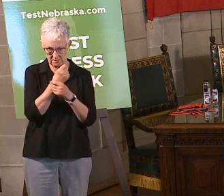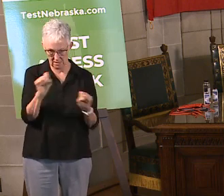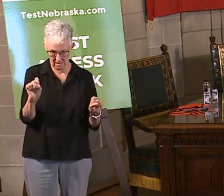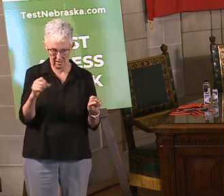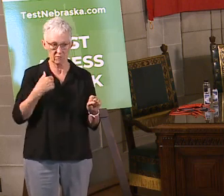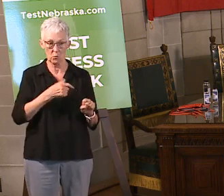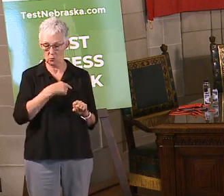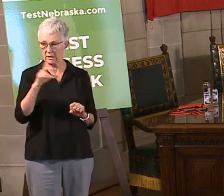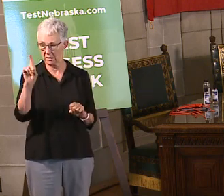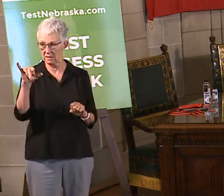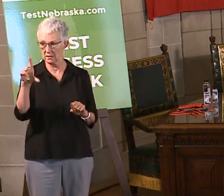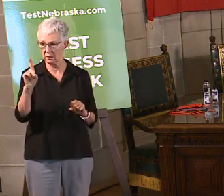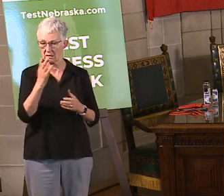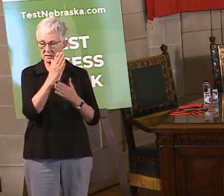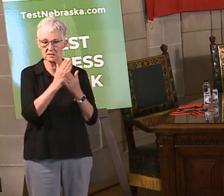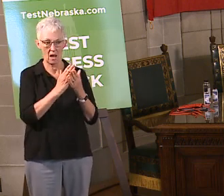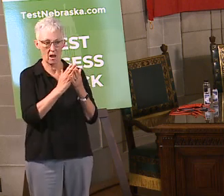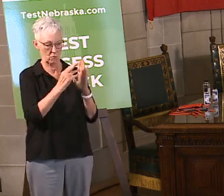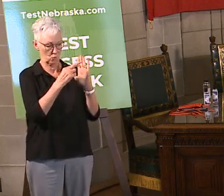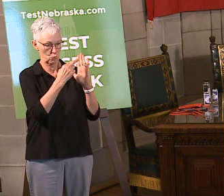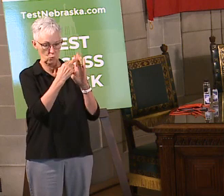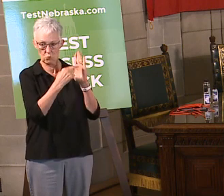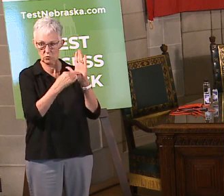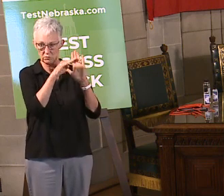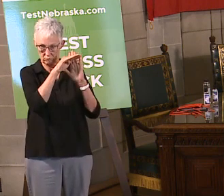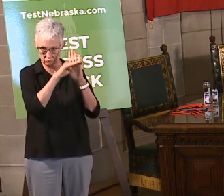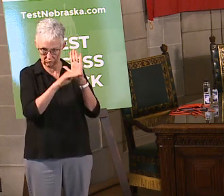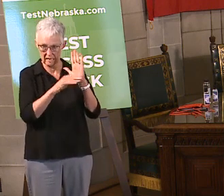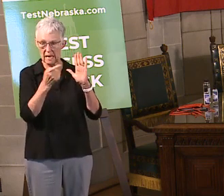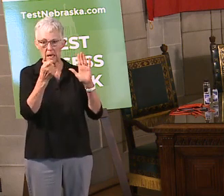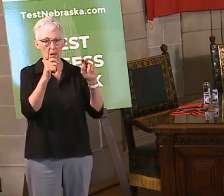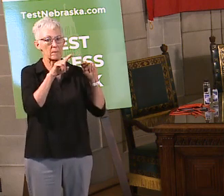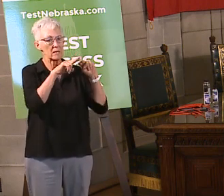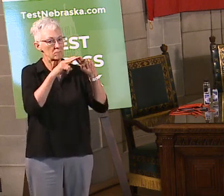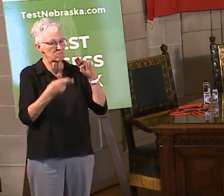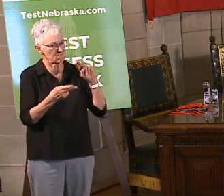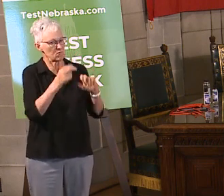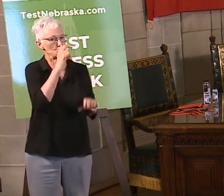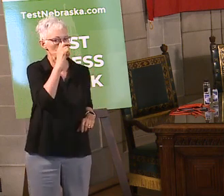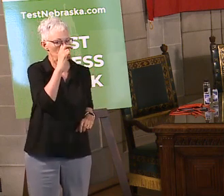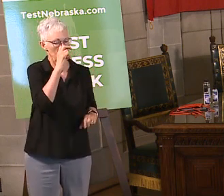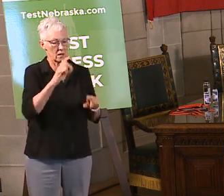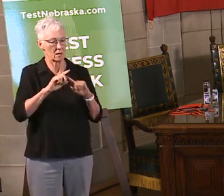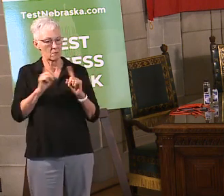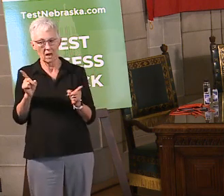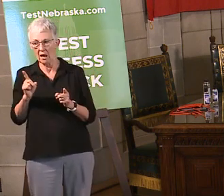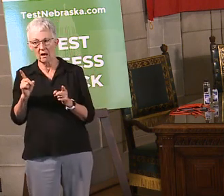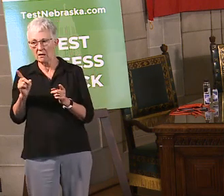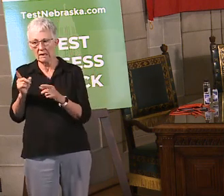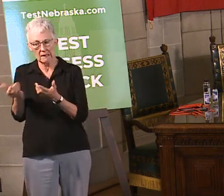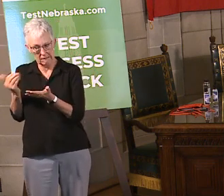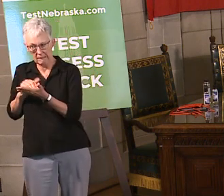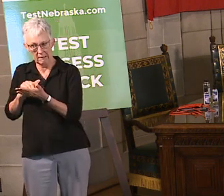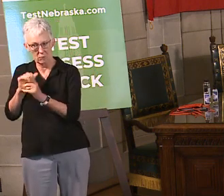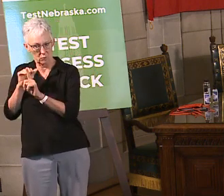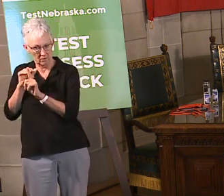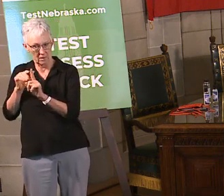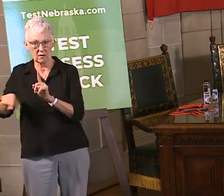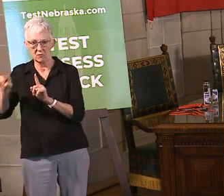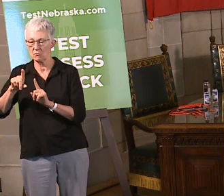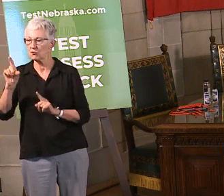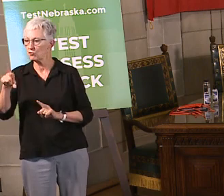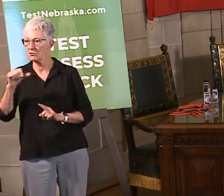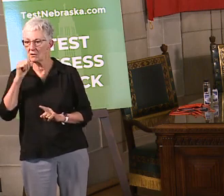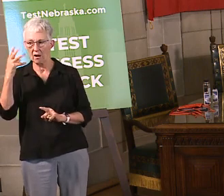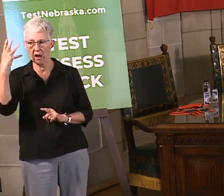DHMs May 4th, but we still want people to remember that they shouldn't be taking unnecessary trips outside the household is their first rule. Second